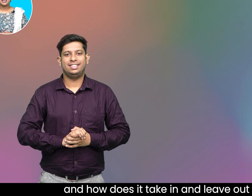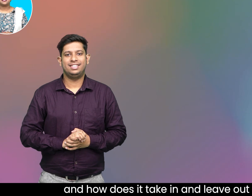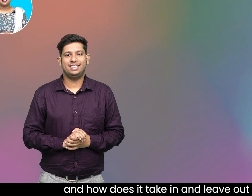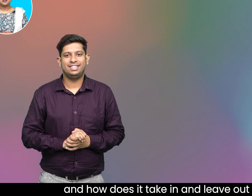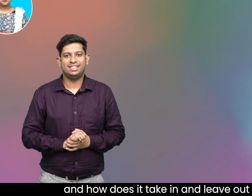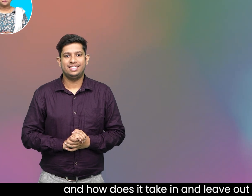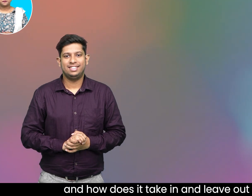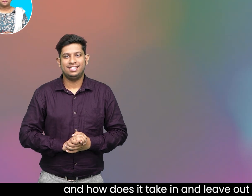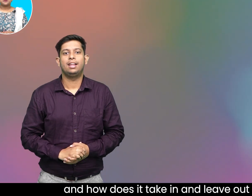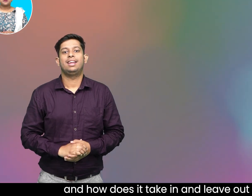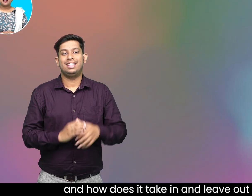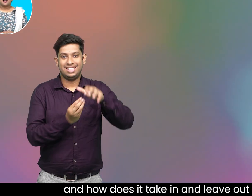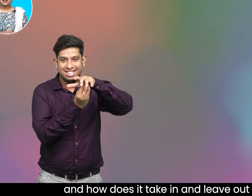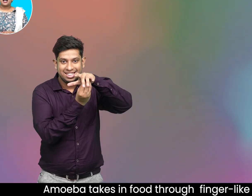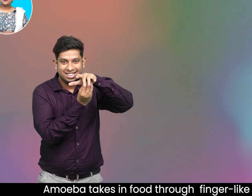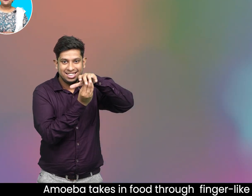out gases?